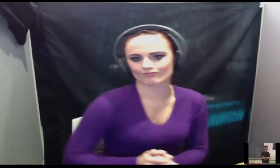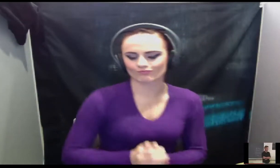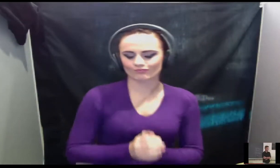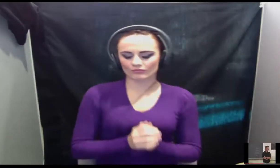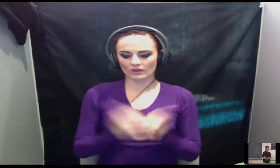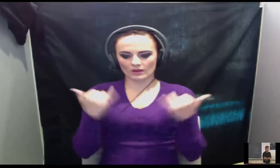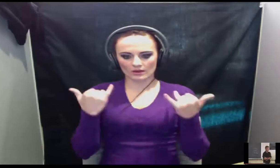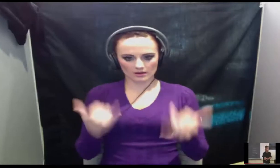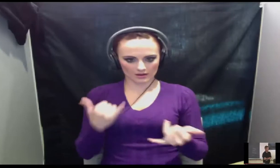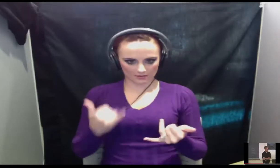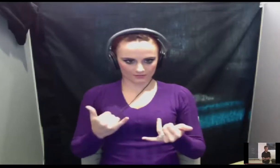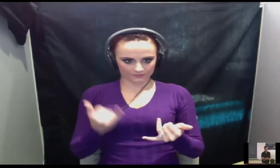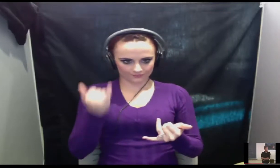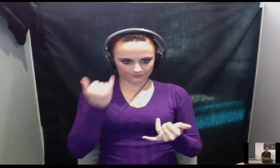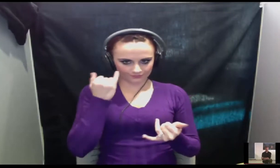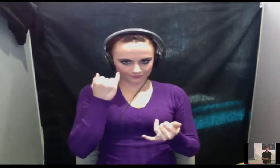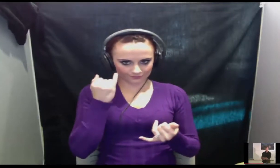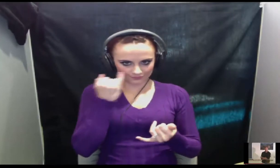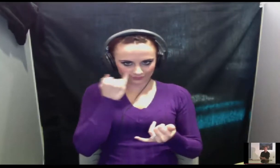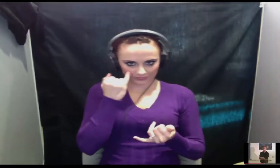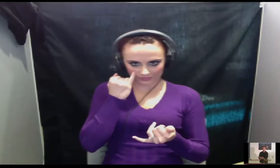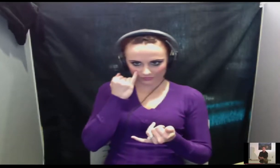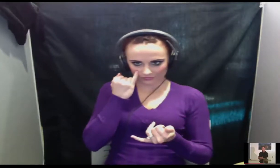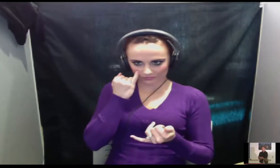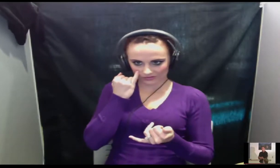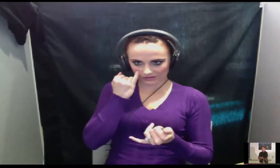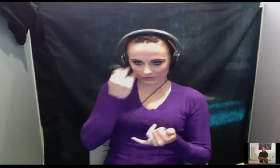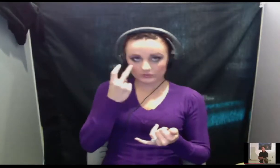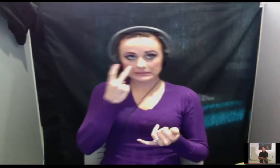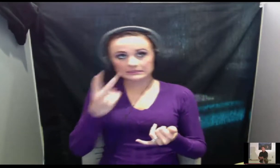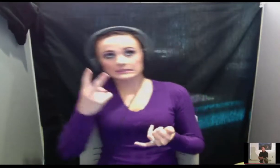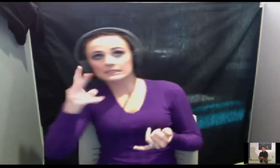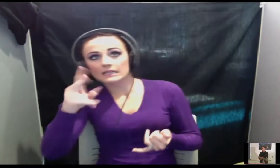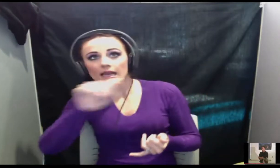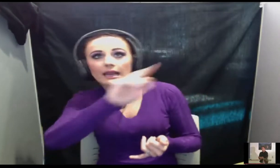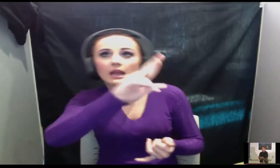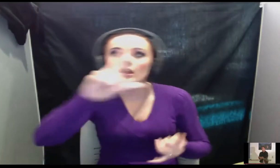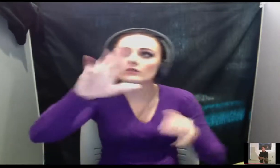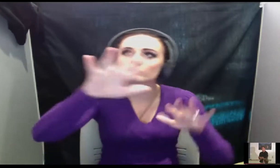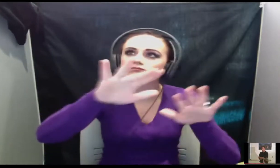you look at air, this is the property we need to discuss.